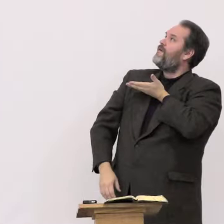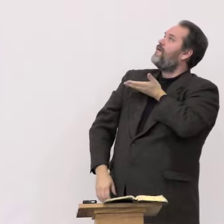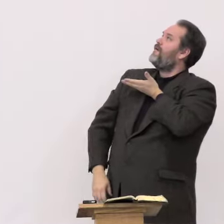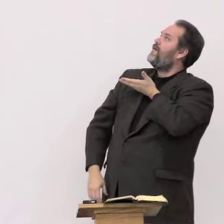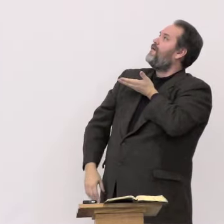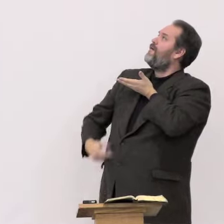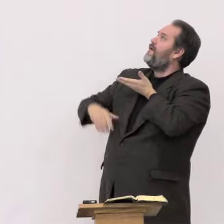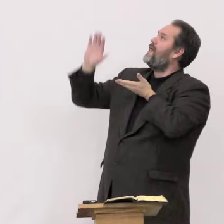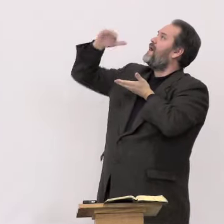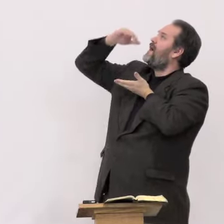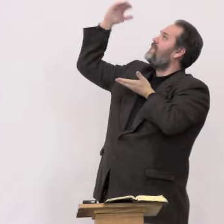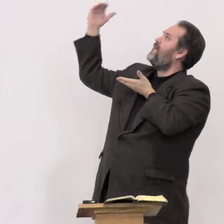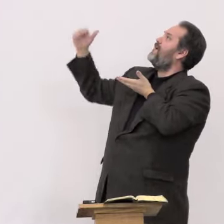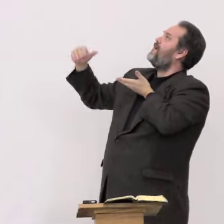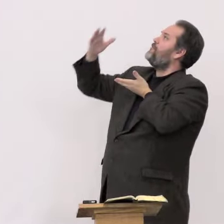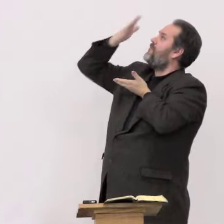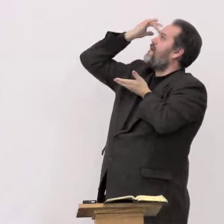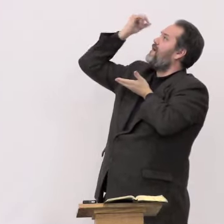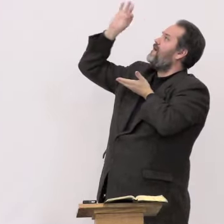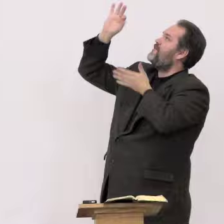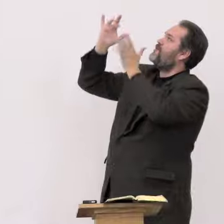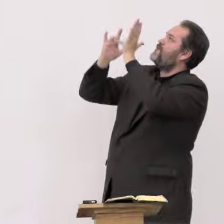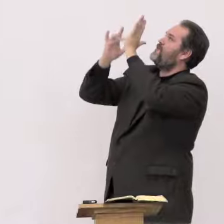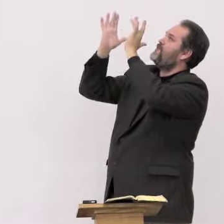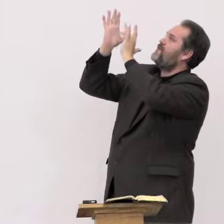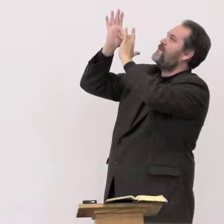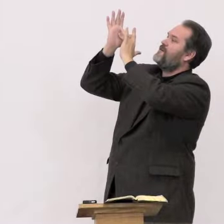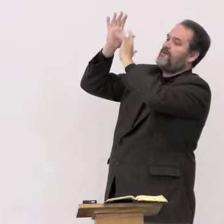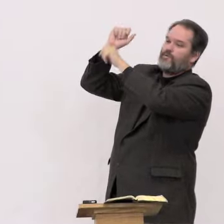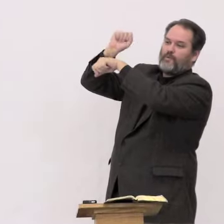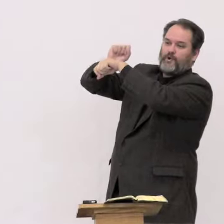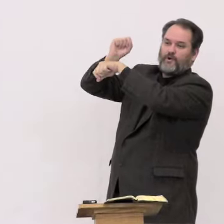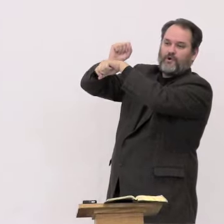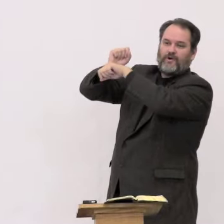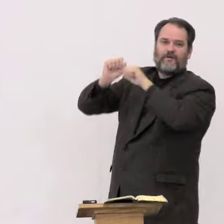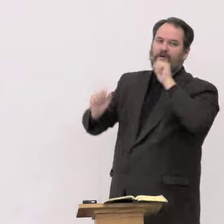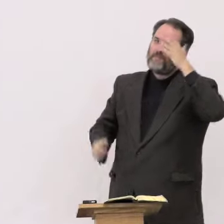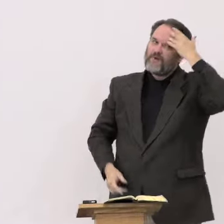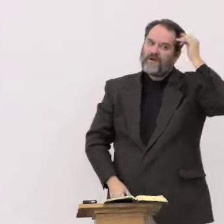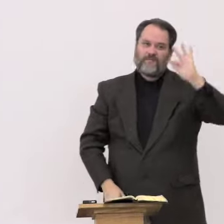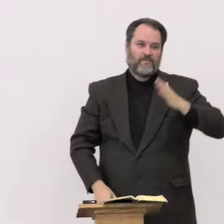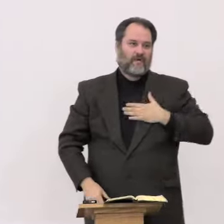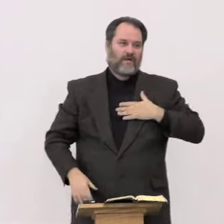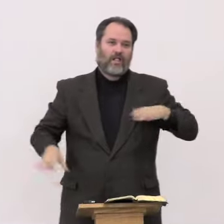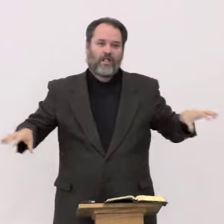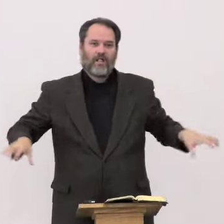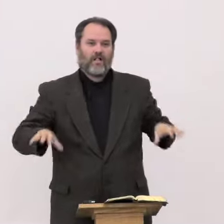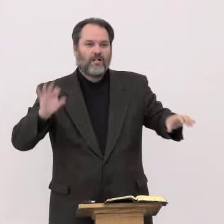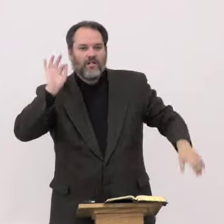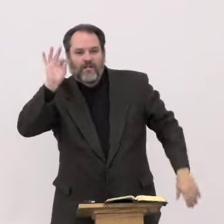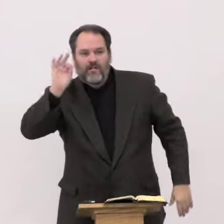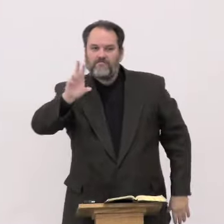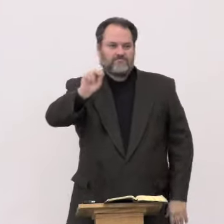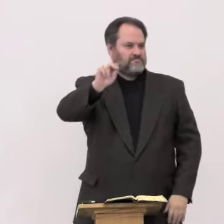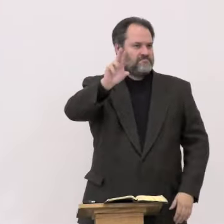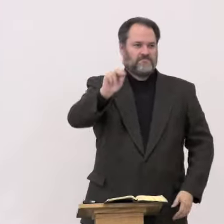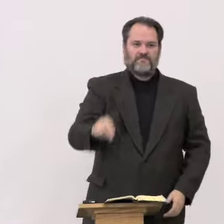And Jesus Christ saved us all. Because of that. Because of Jesus' work. Not because of